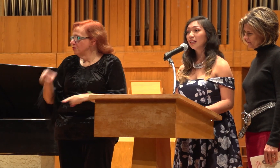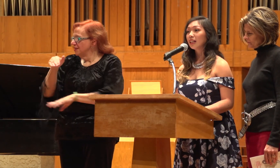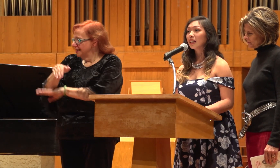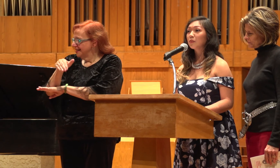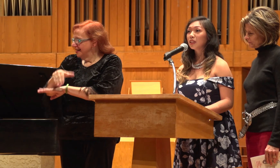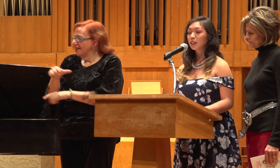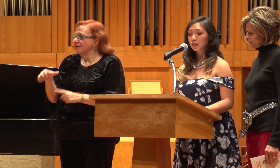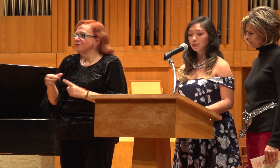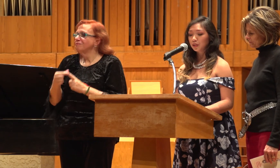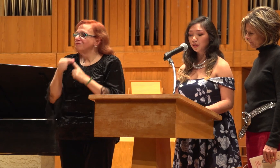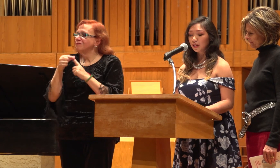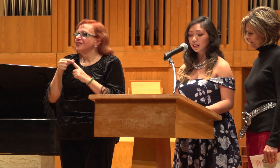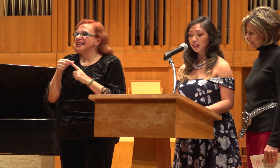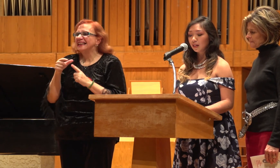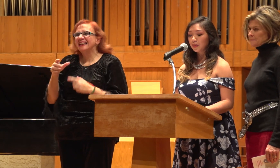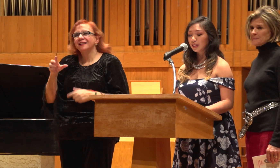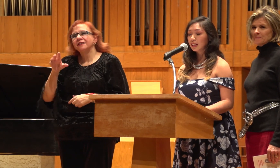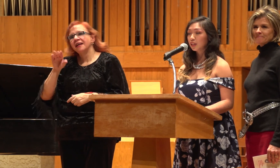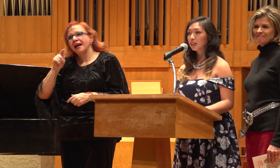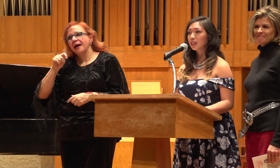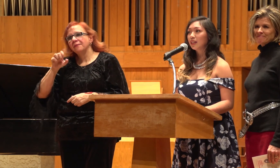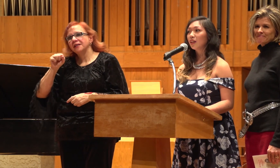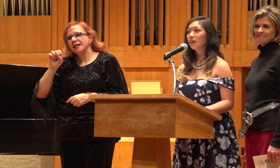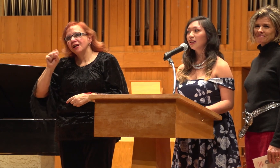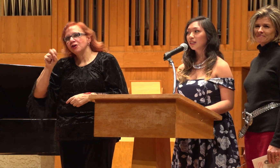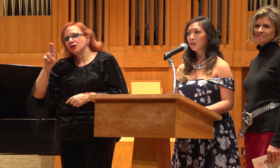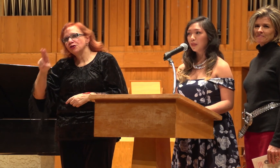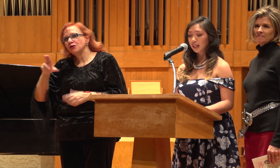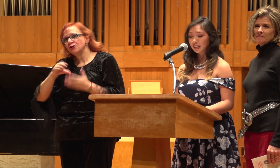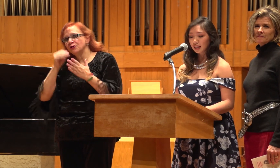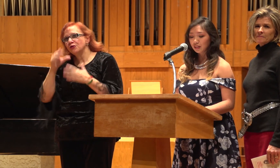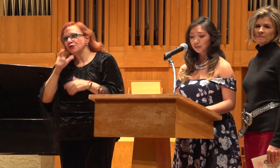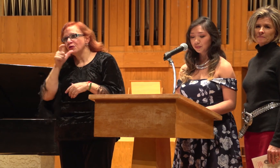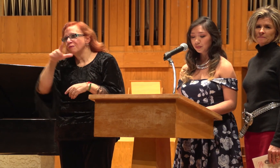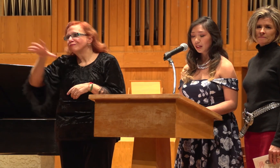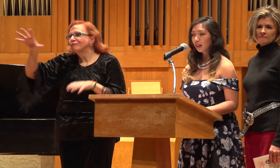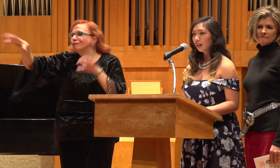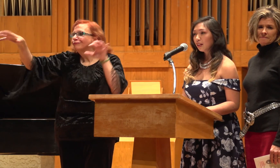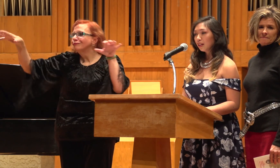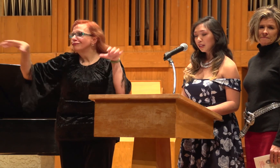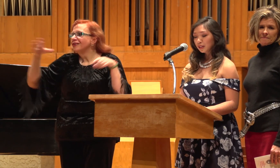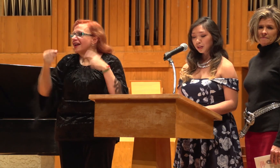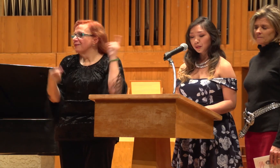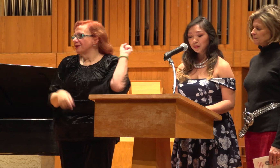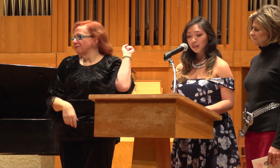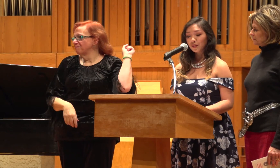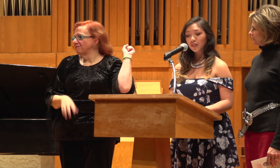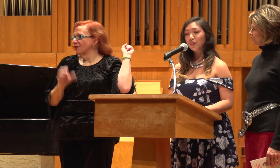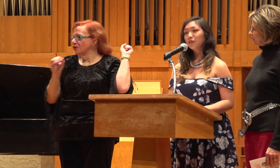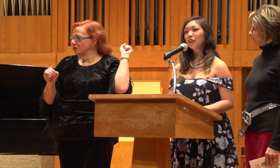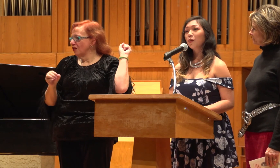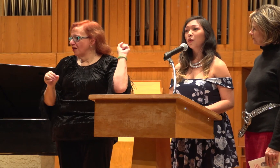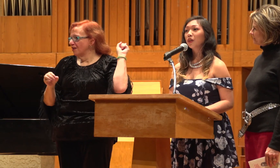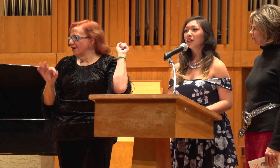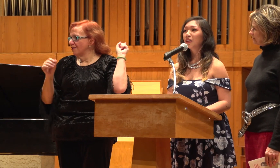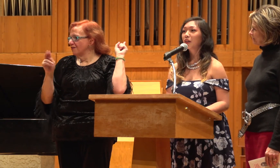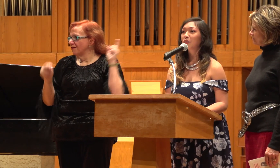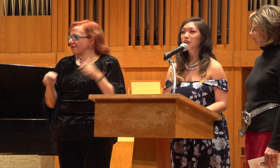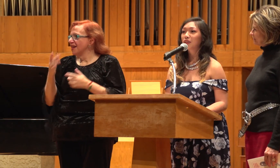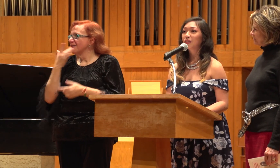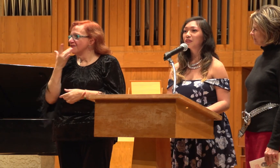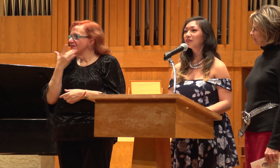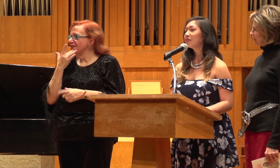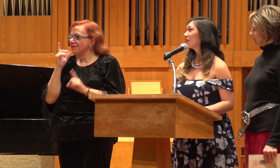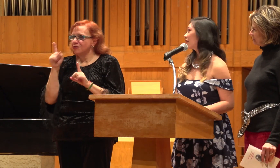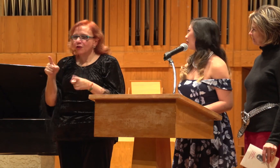determined by select MTSU students that have been stationed in the audience and backstage. So the fan favorite award